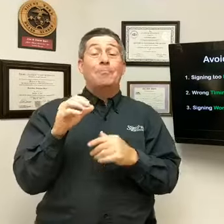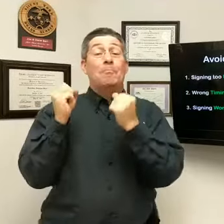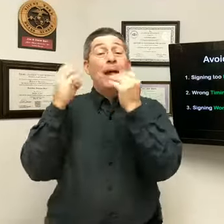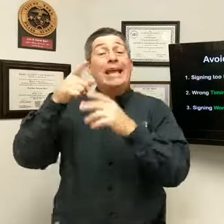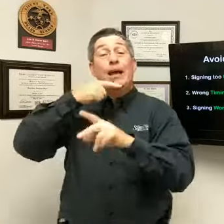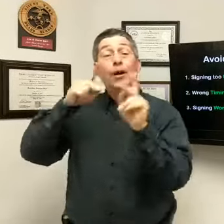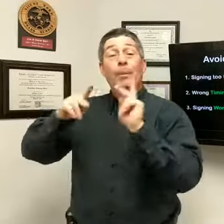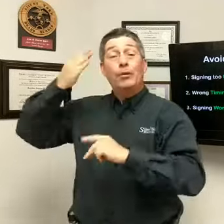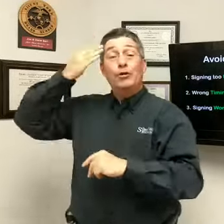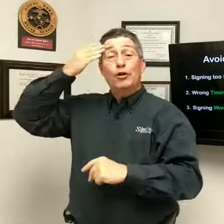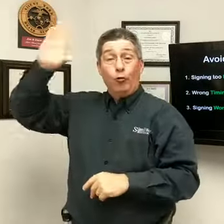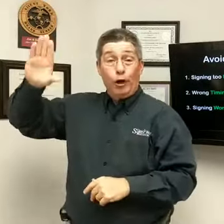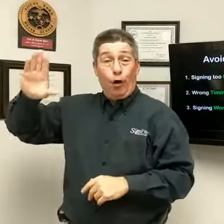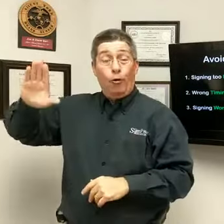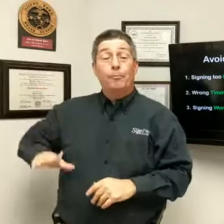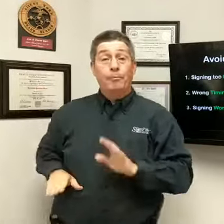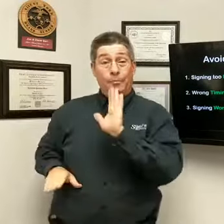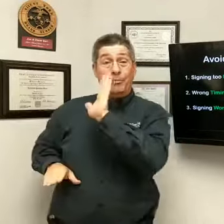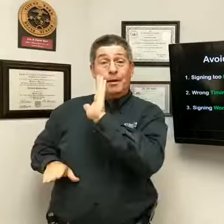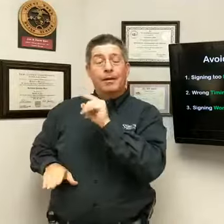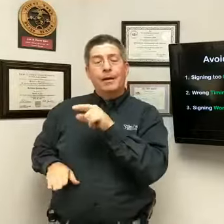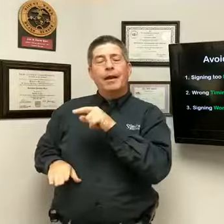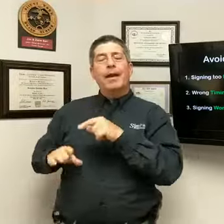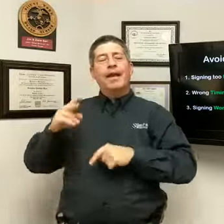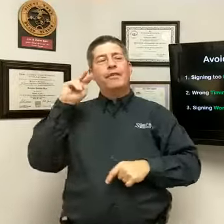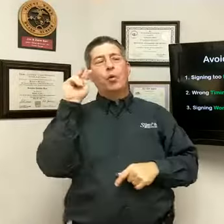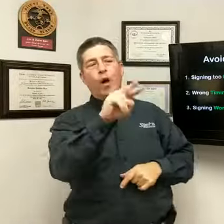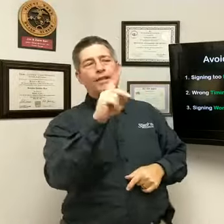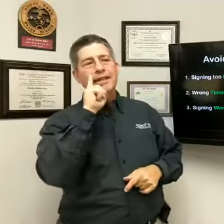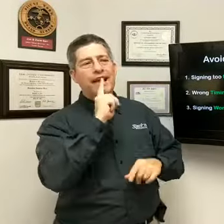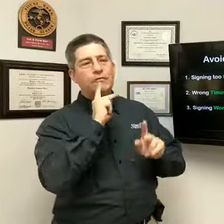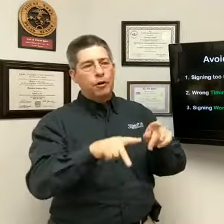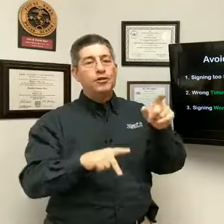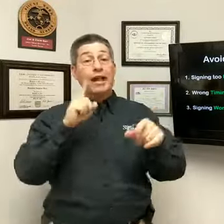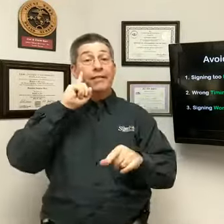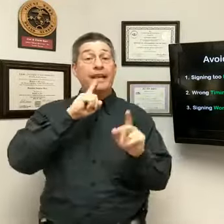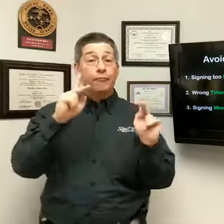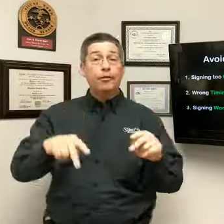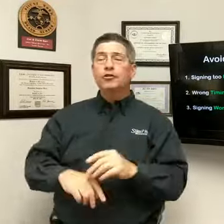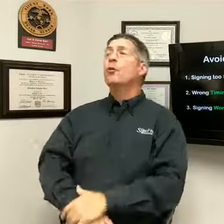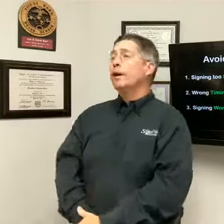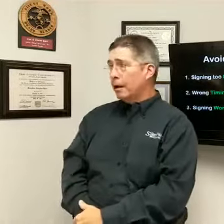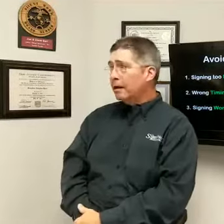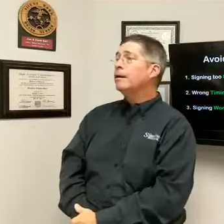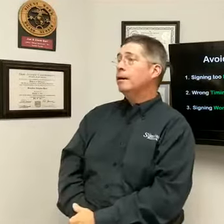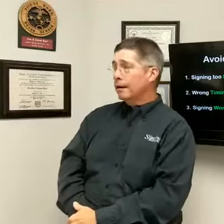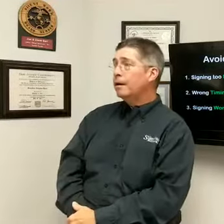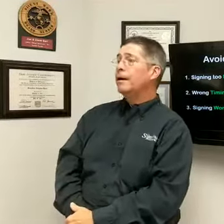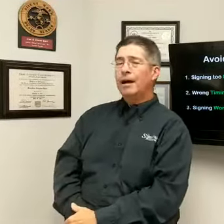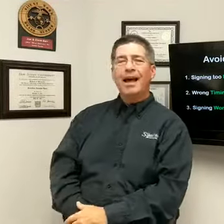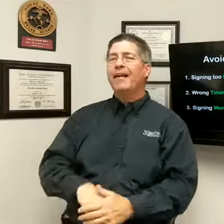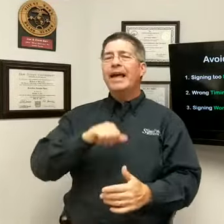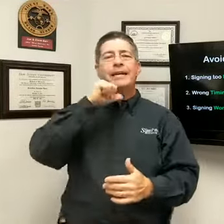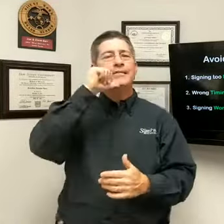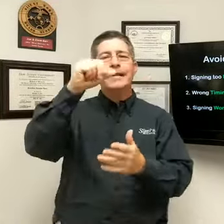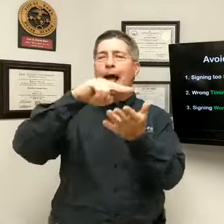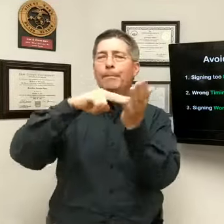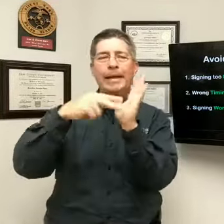Many hearing people don't know. If they watch a deaf person and the deaf person's going, that does not mean